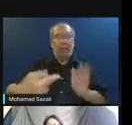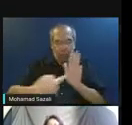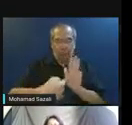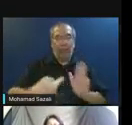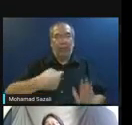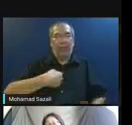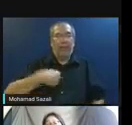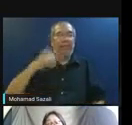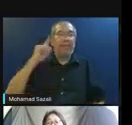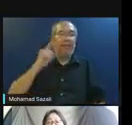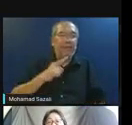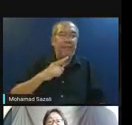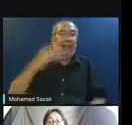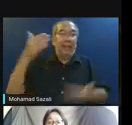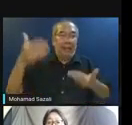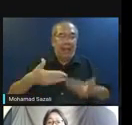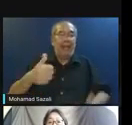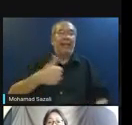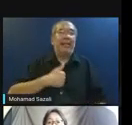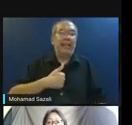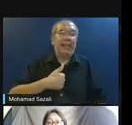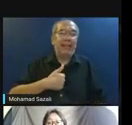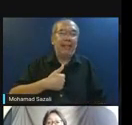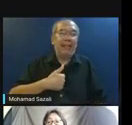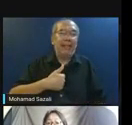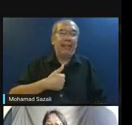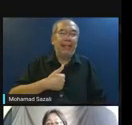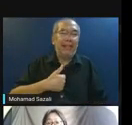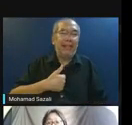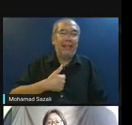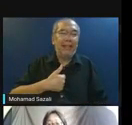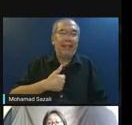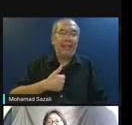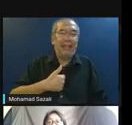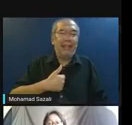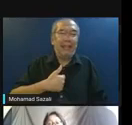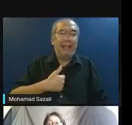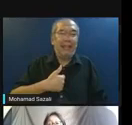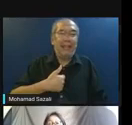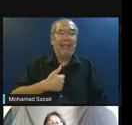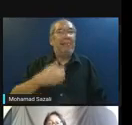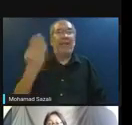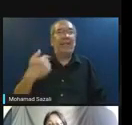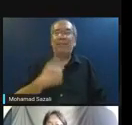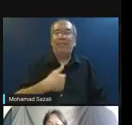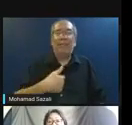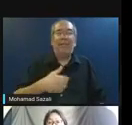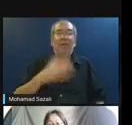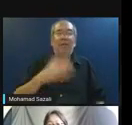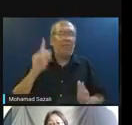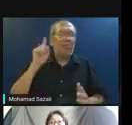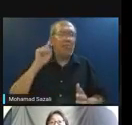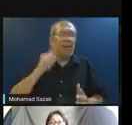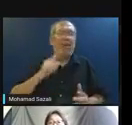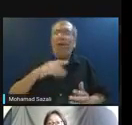No, it actually means the sign for peka or deaf. So this is how a deaf person identify themselves.